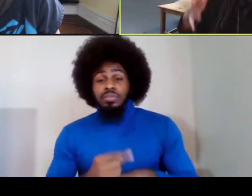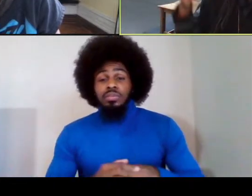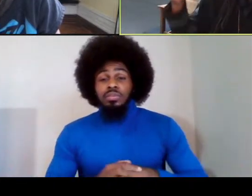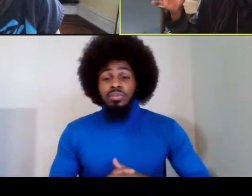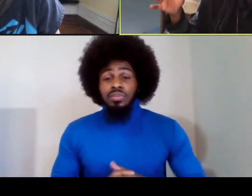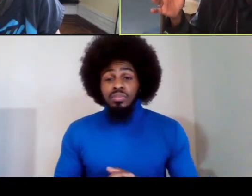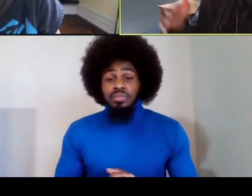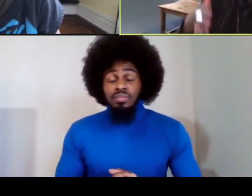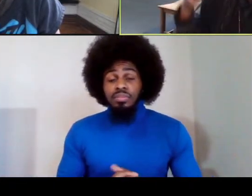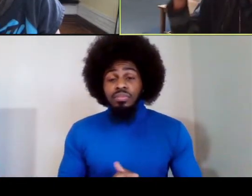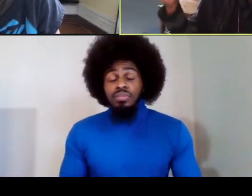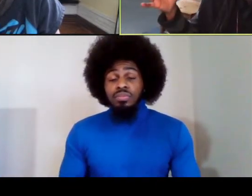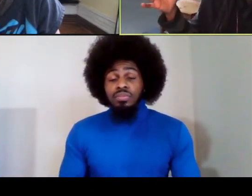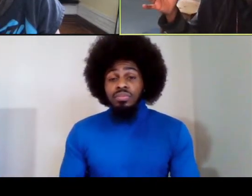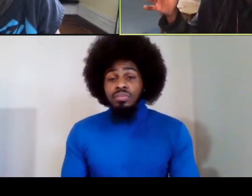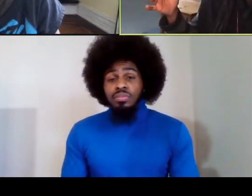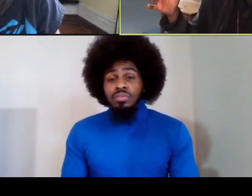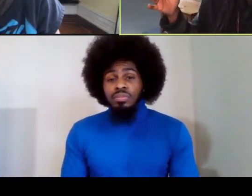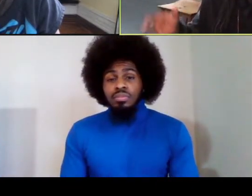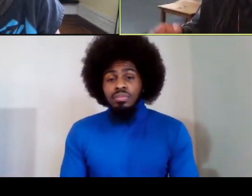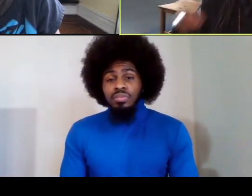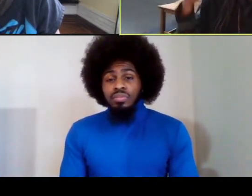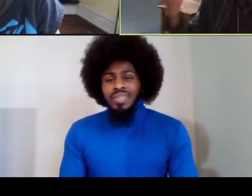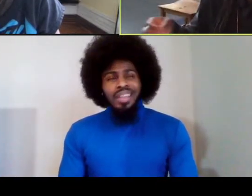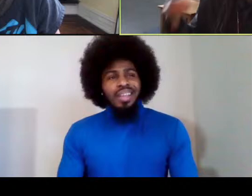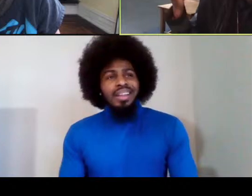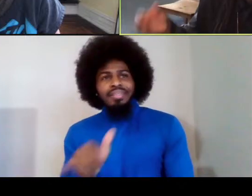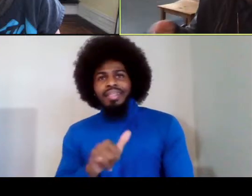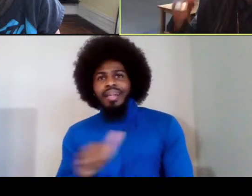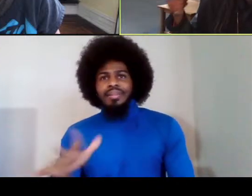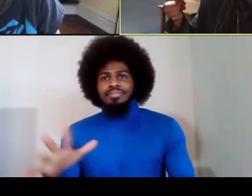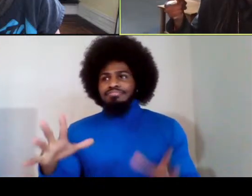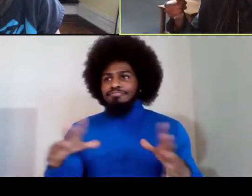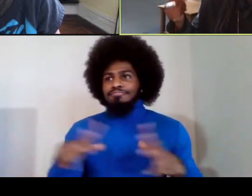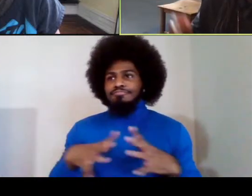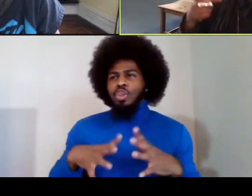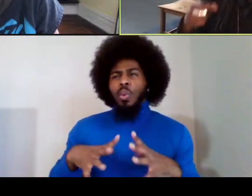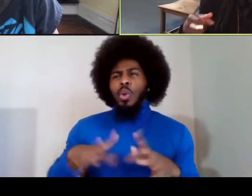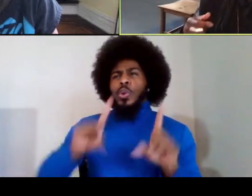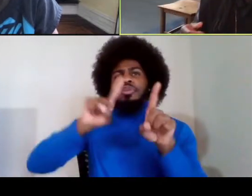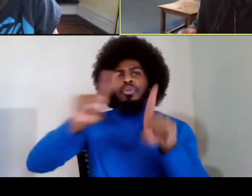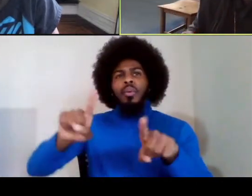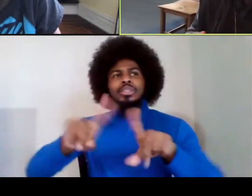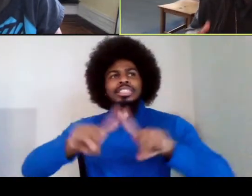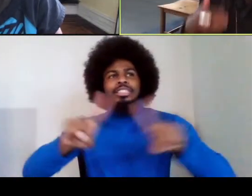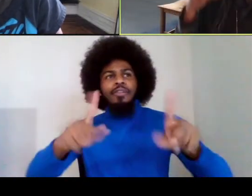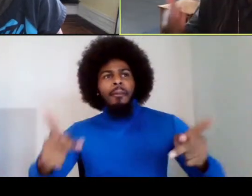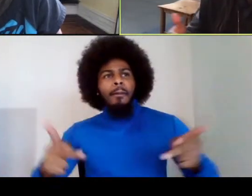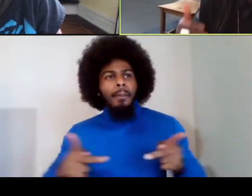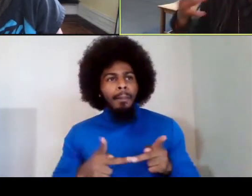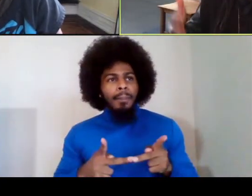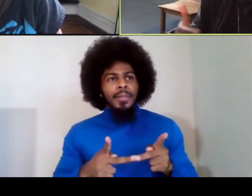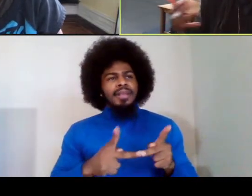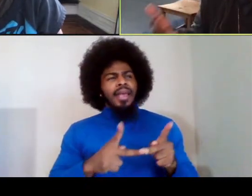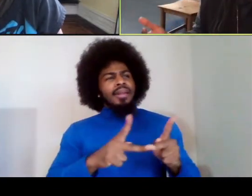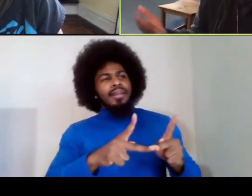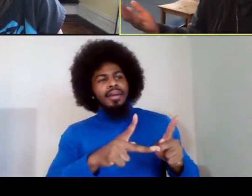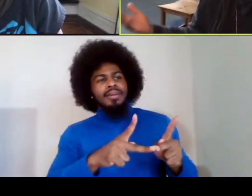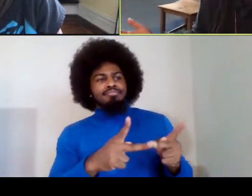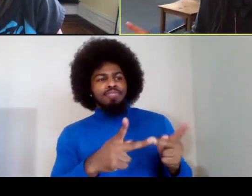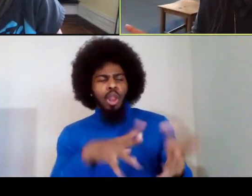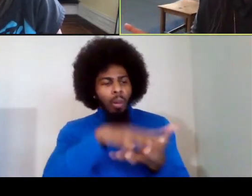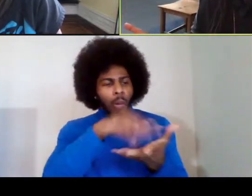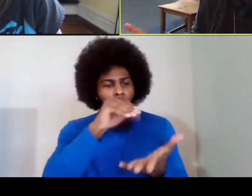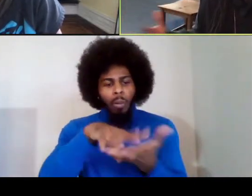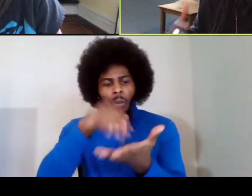where you can go to places and just extract from those places, but as opposed to what you're saying of just going and being